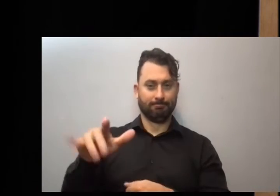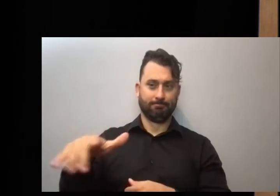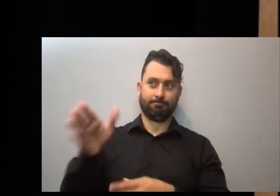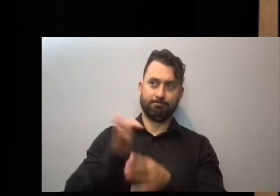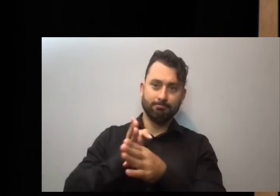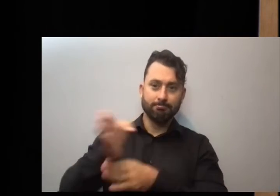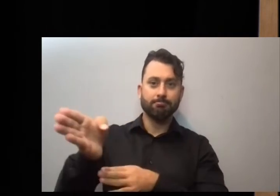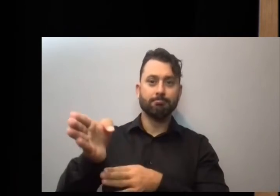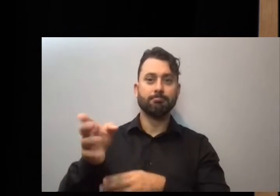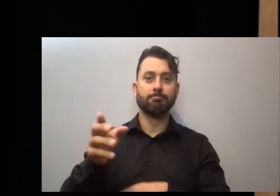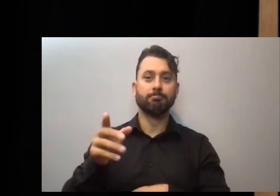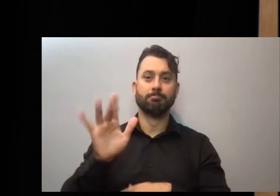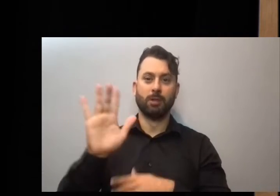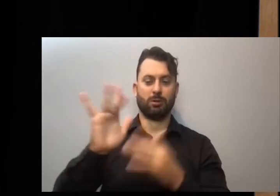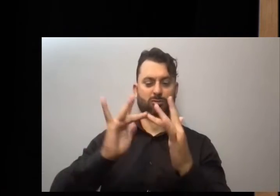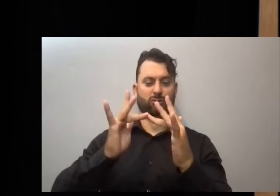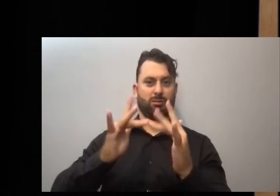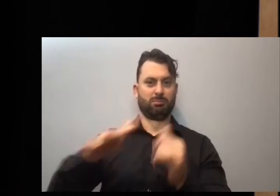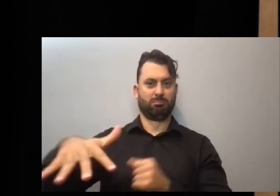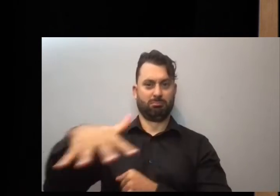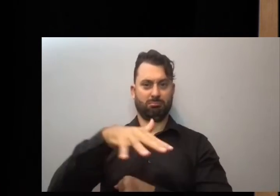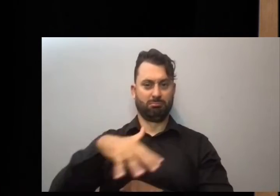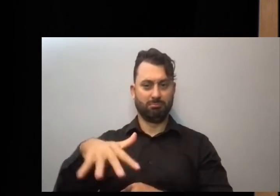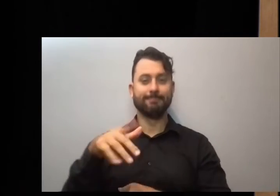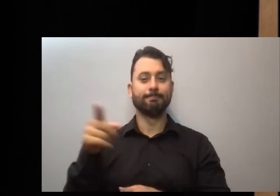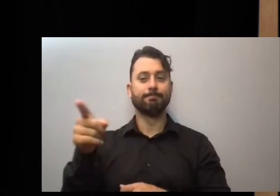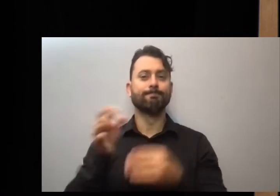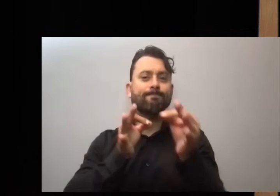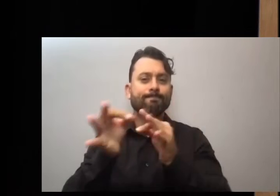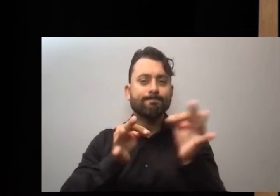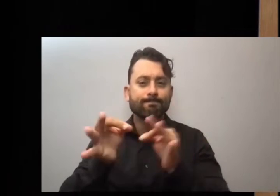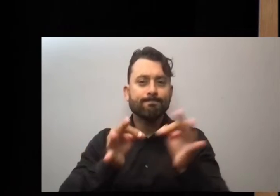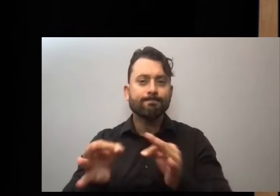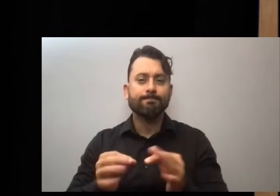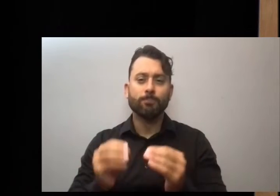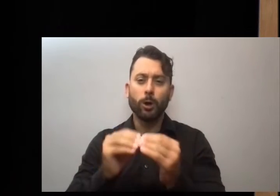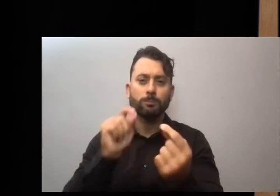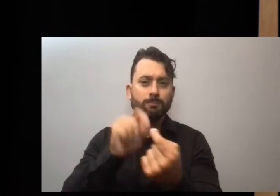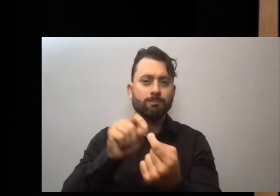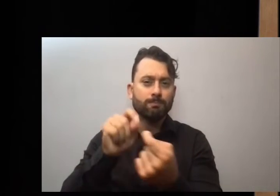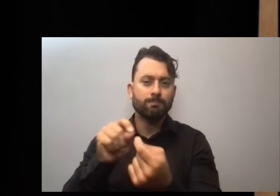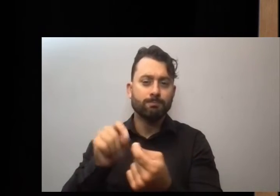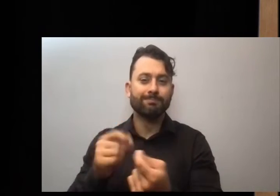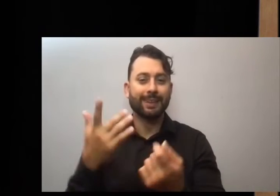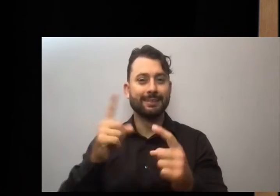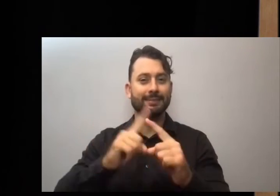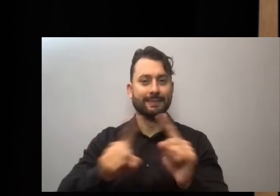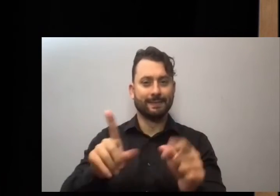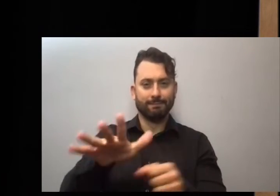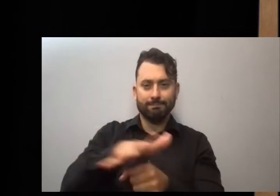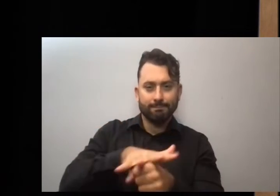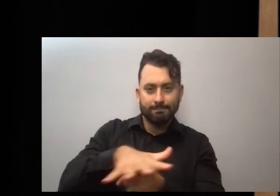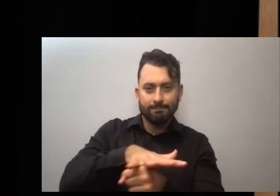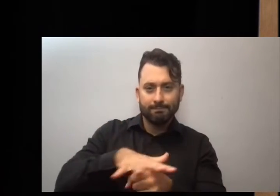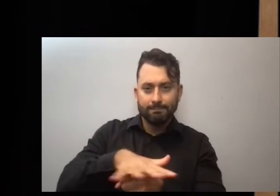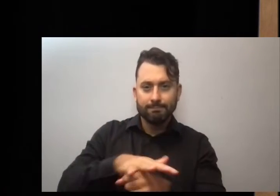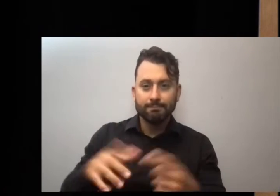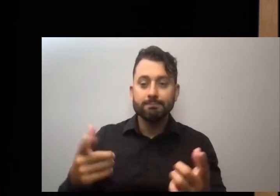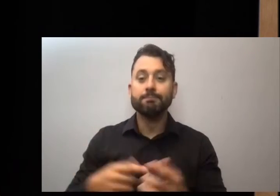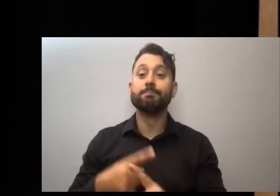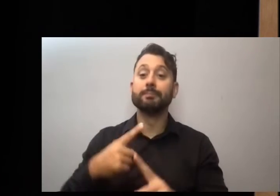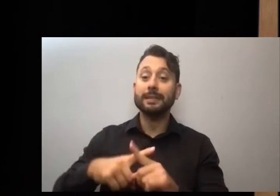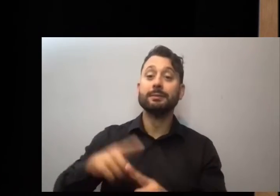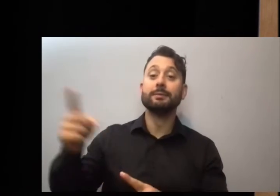Also, the Centers for Disease Control, the CDC, they have a lot of guidance and a lot of helpful information on their website as